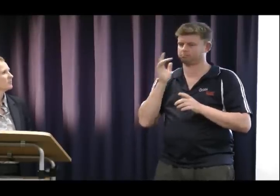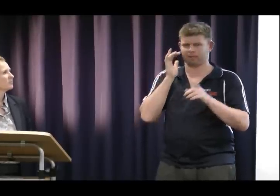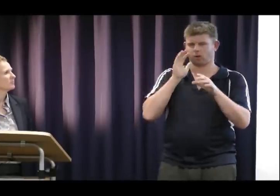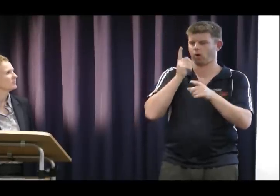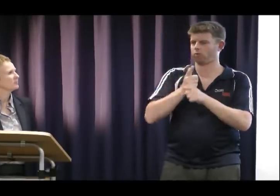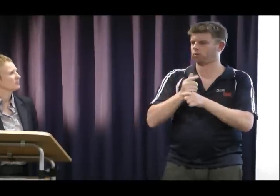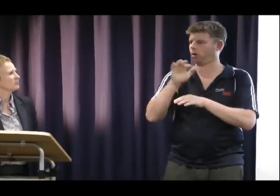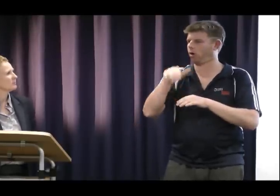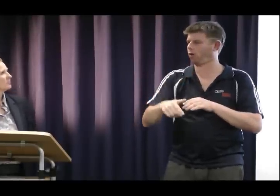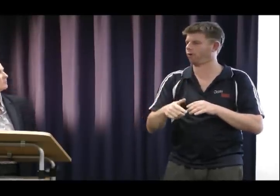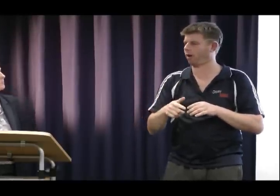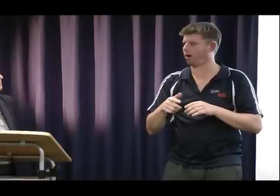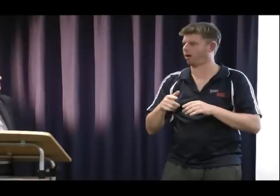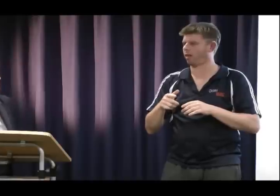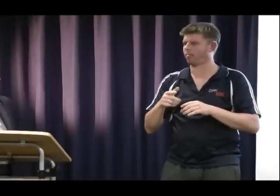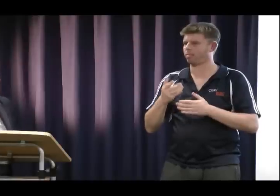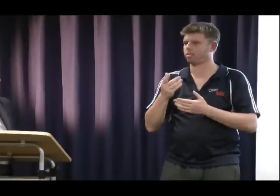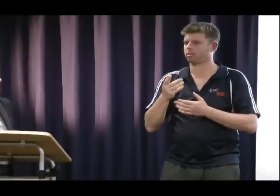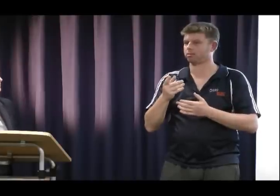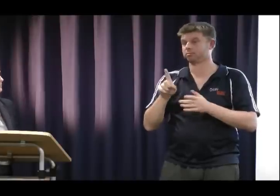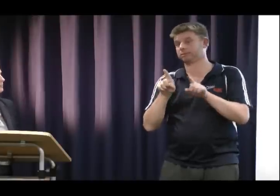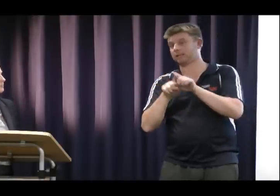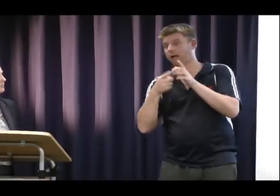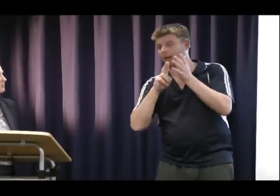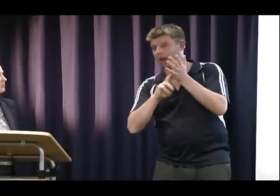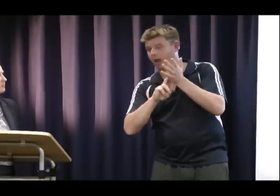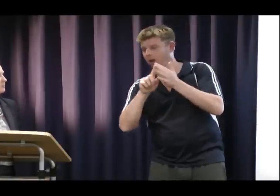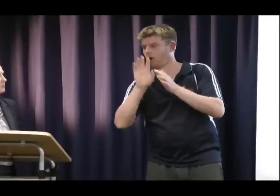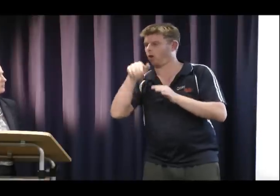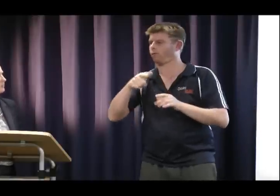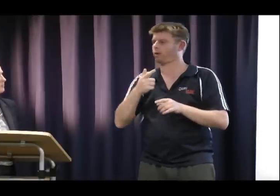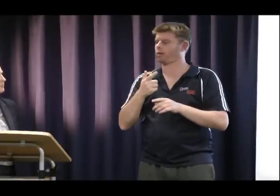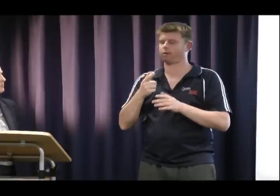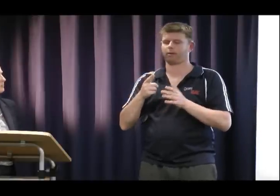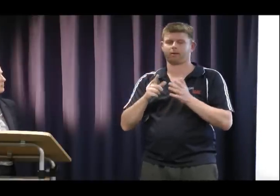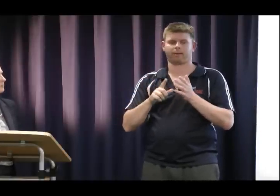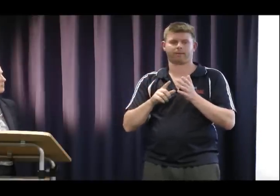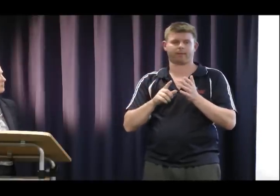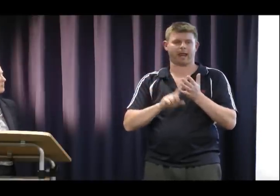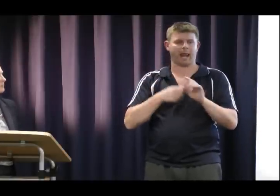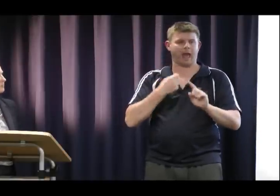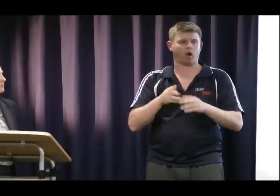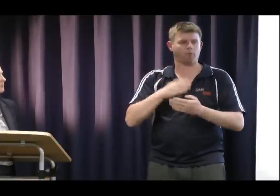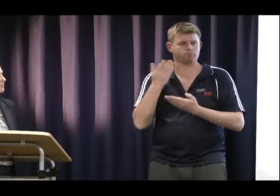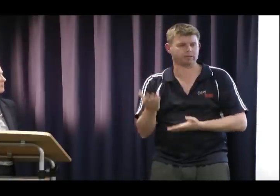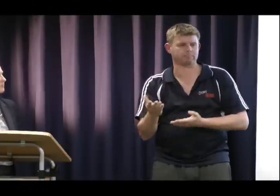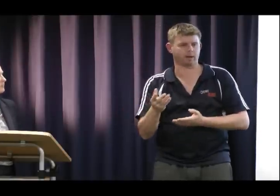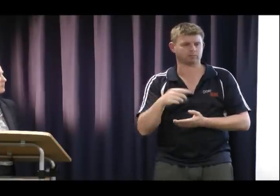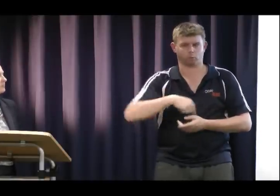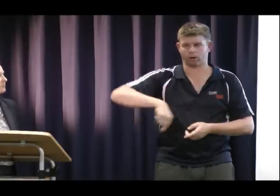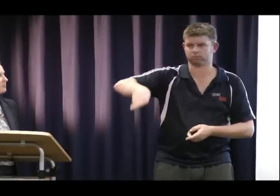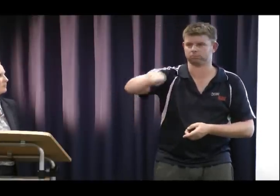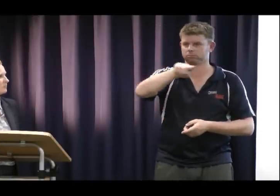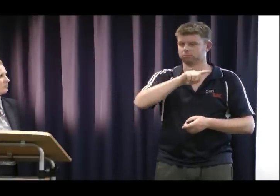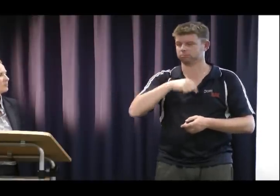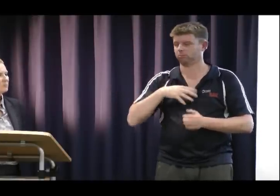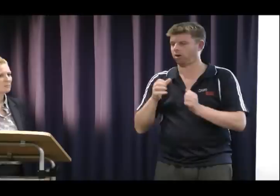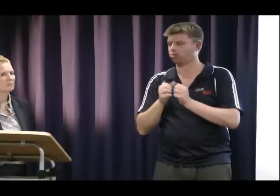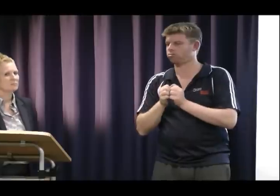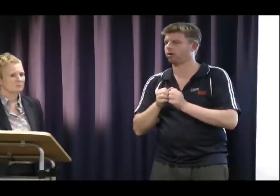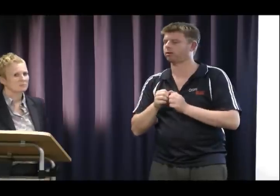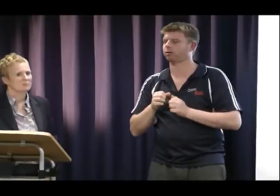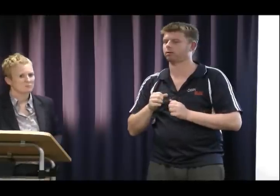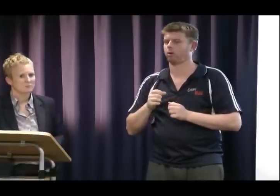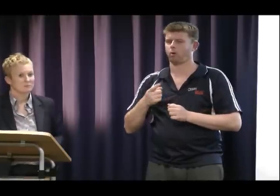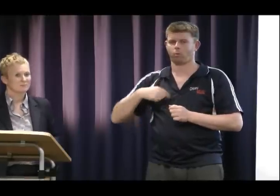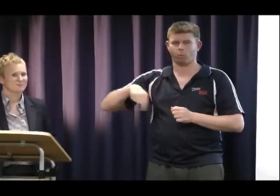about that, I agree with what Melissa said and Anne about the lack of respect that